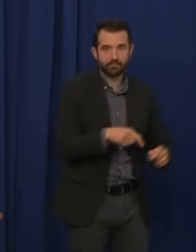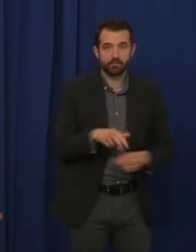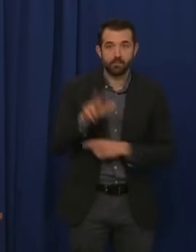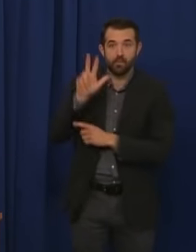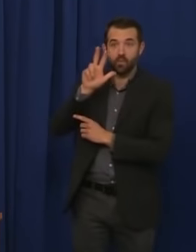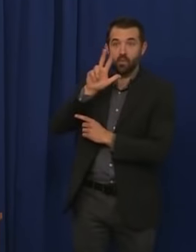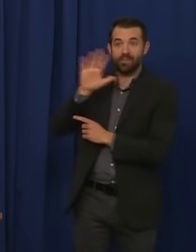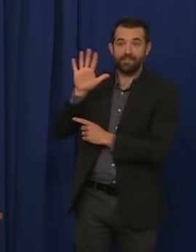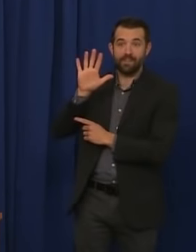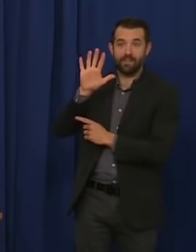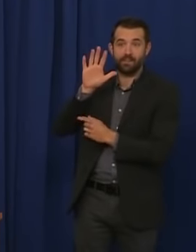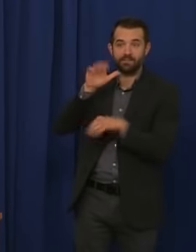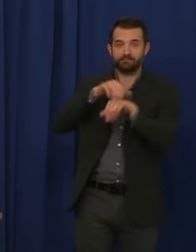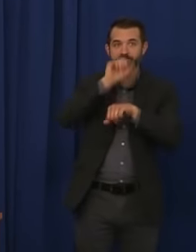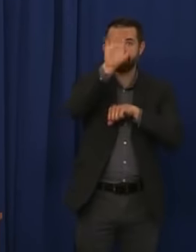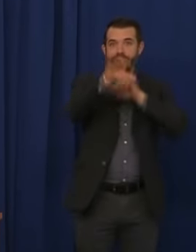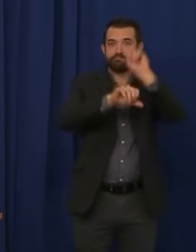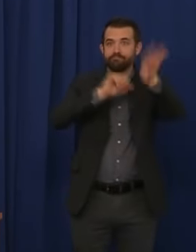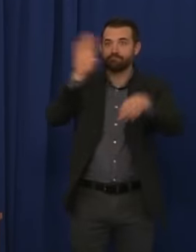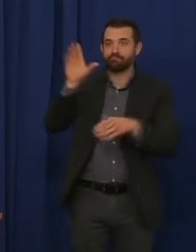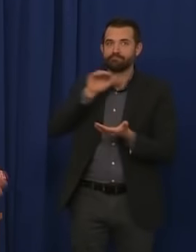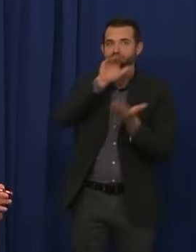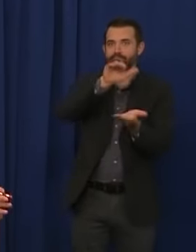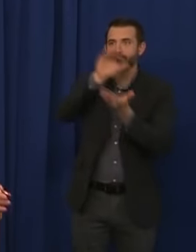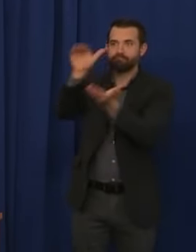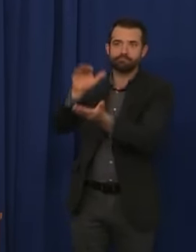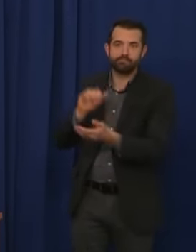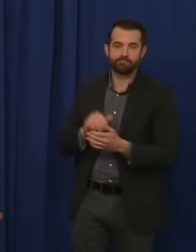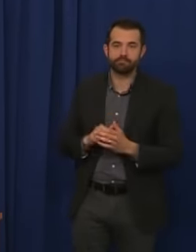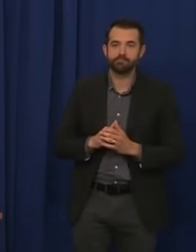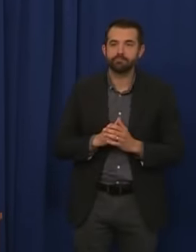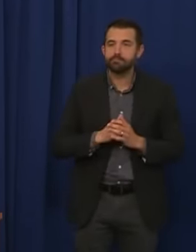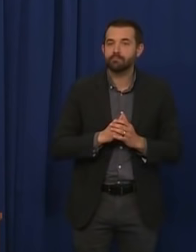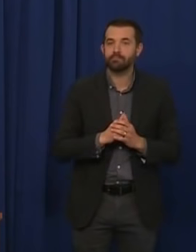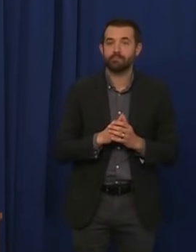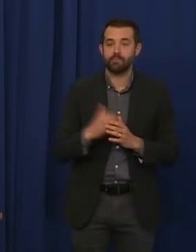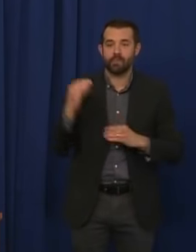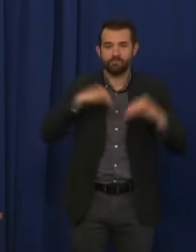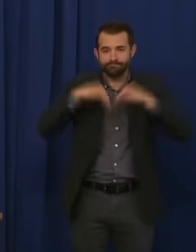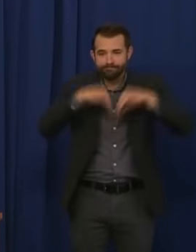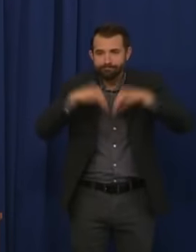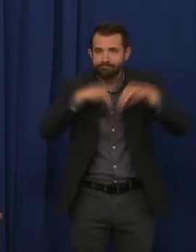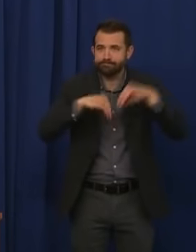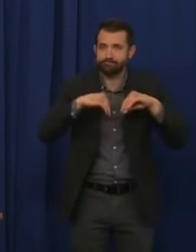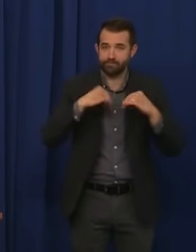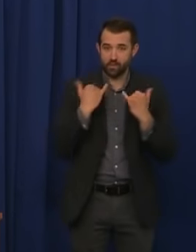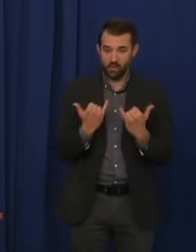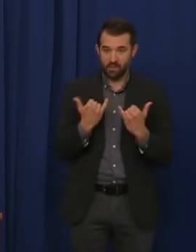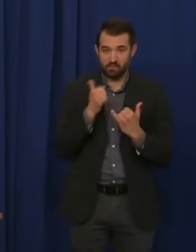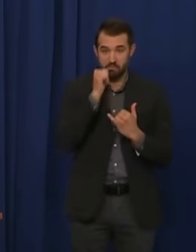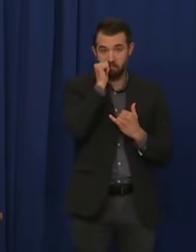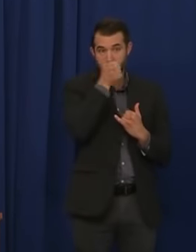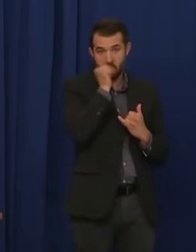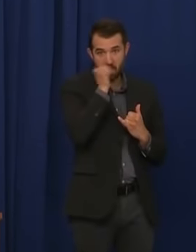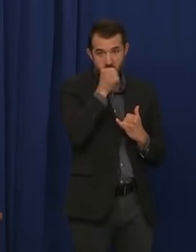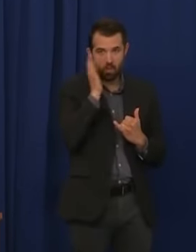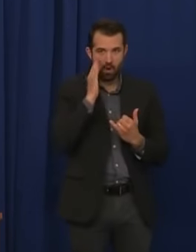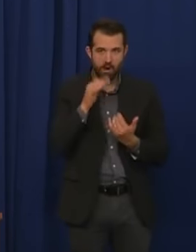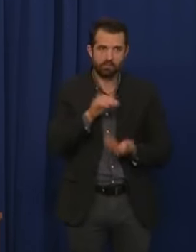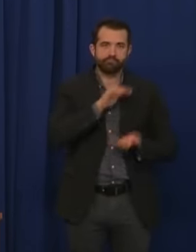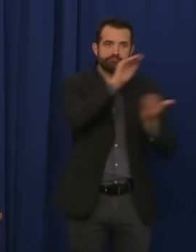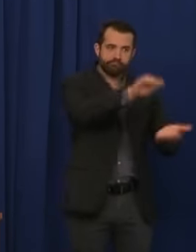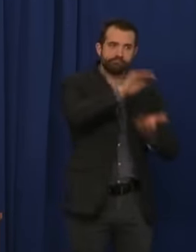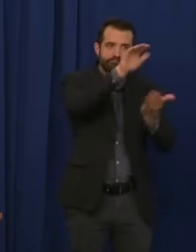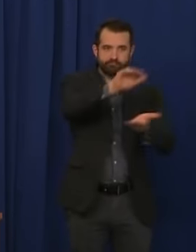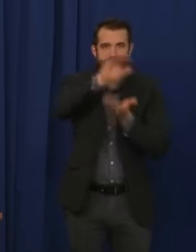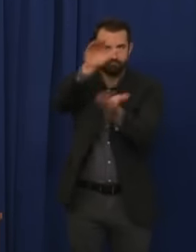35 deliveries will be made and picked today and delivered tomorrow. Again, and the bulk of those will also be going to